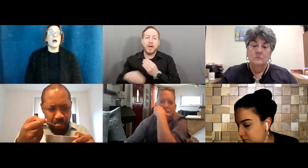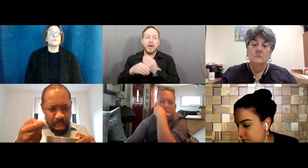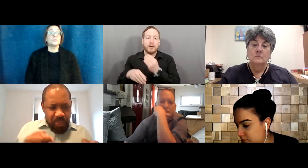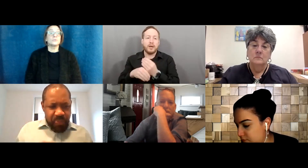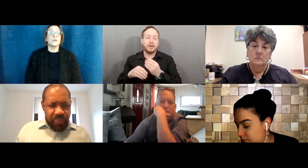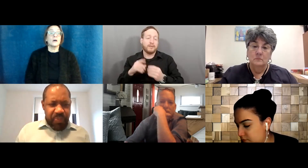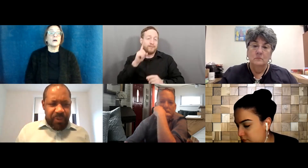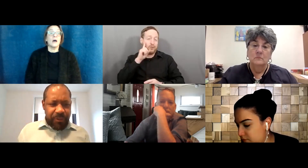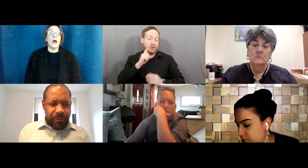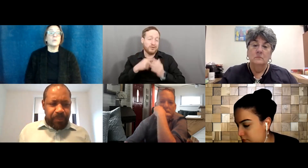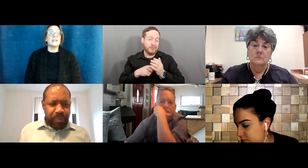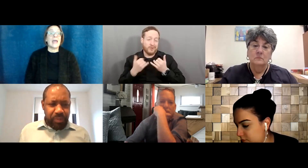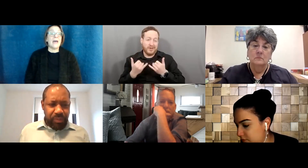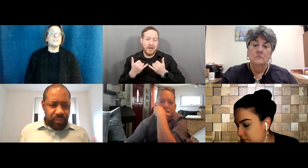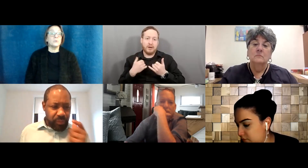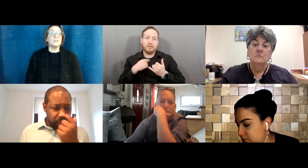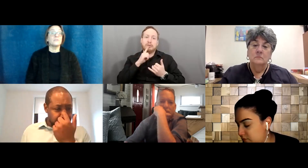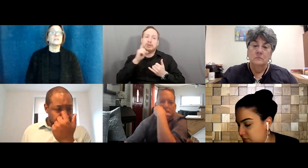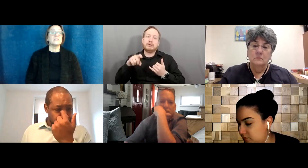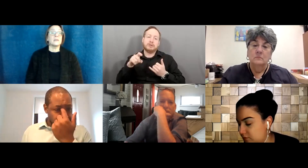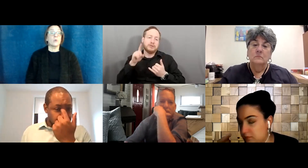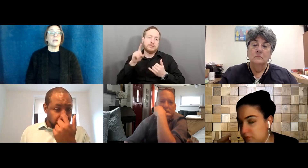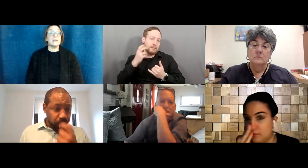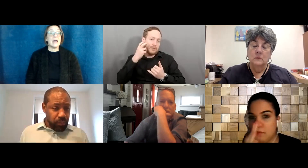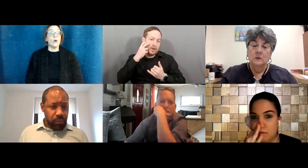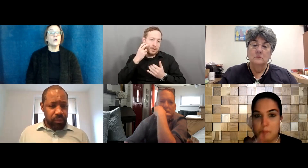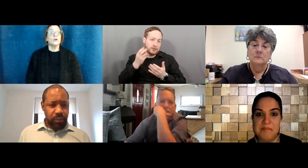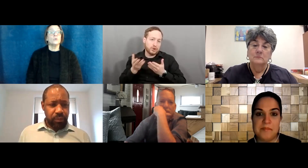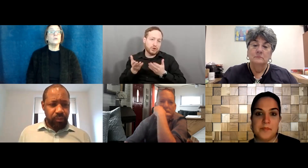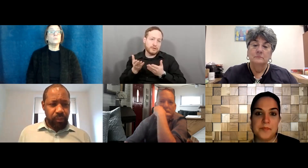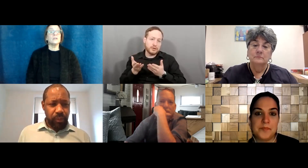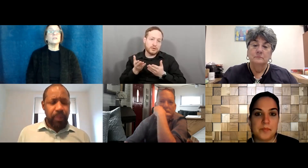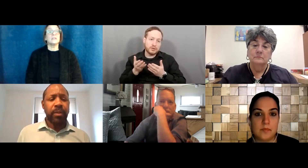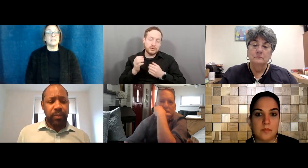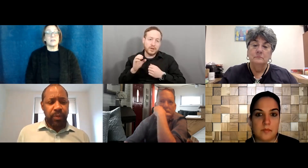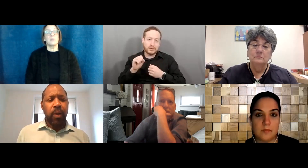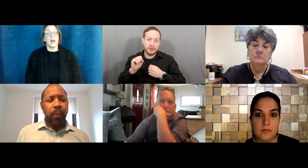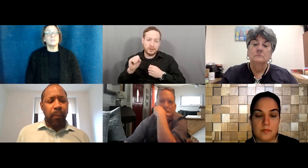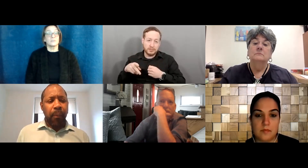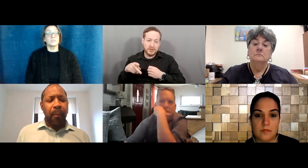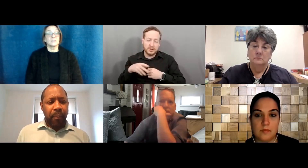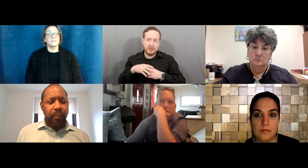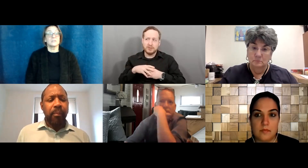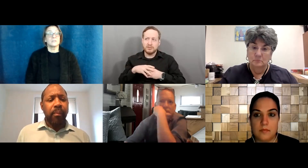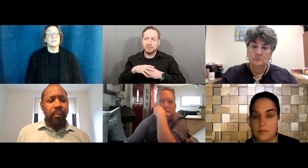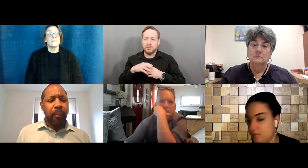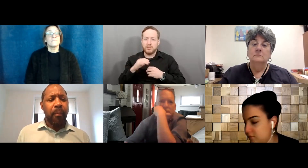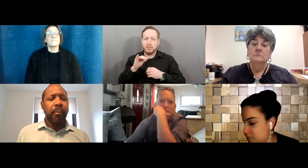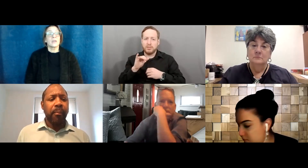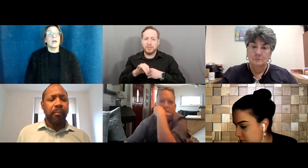figure out how we can add to it. For example, right now, we really need deafblind